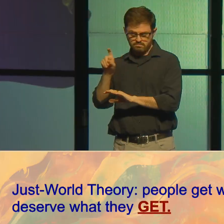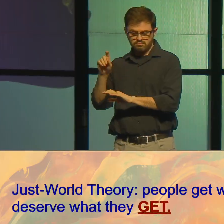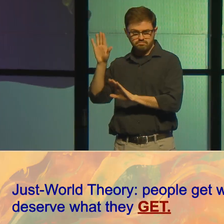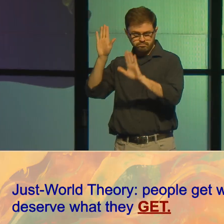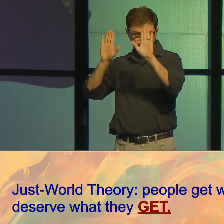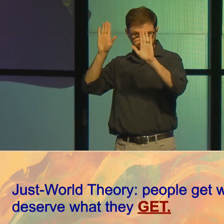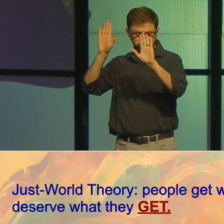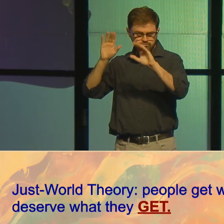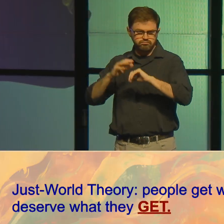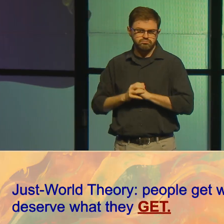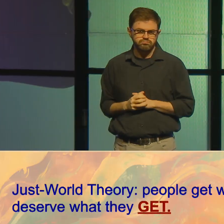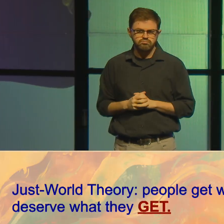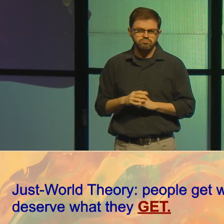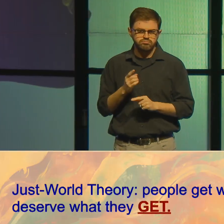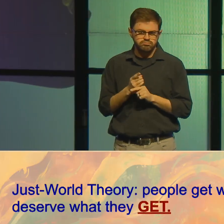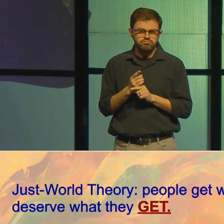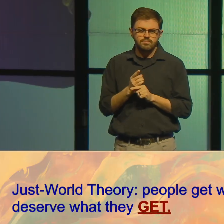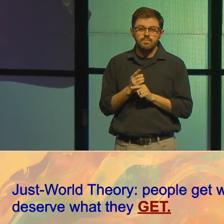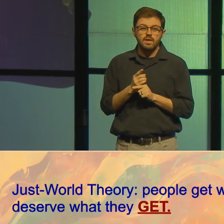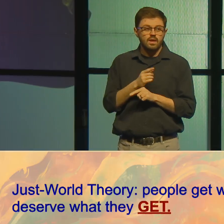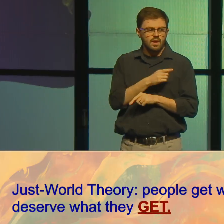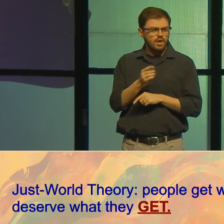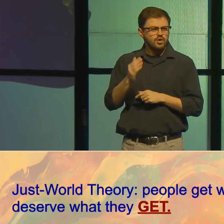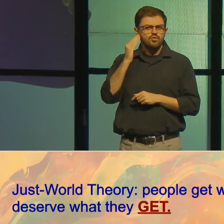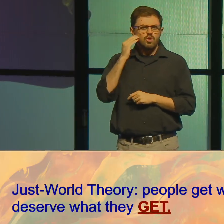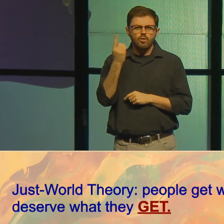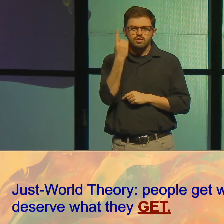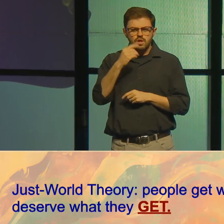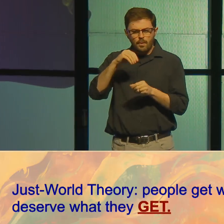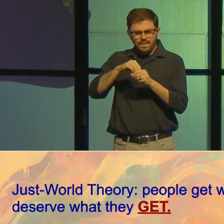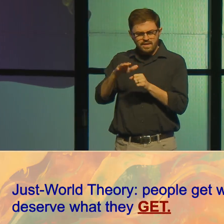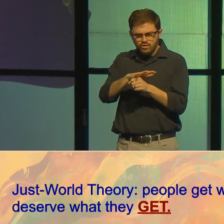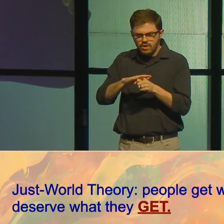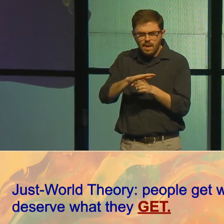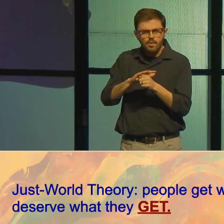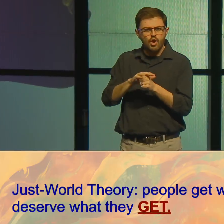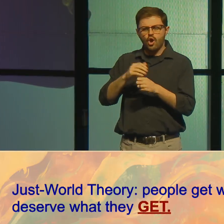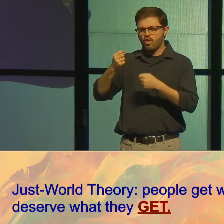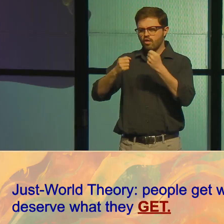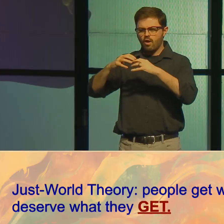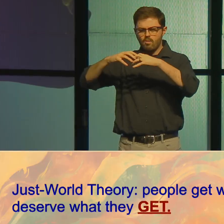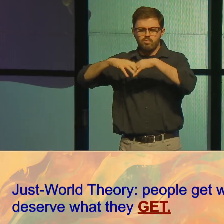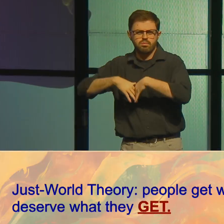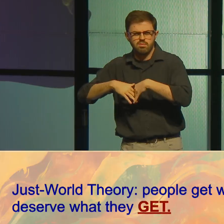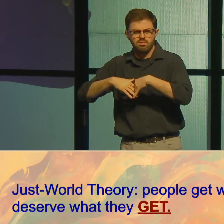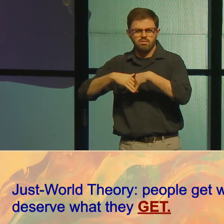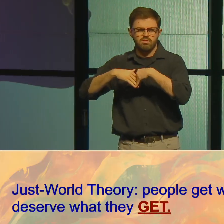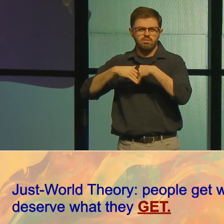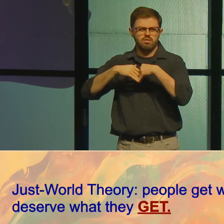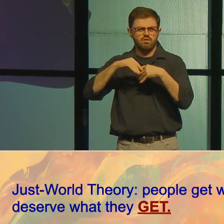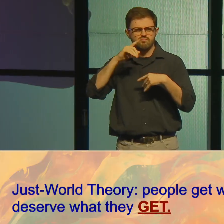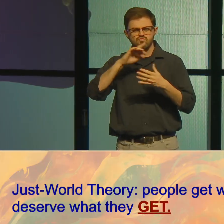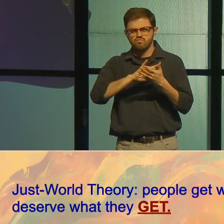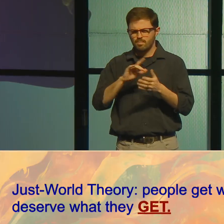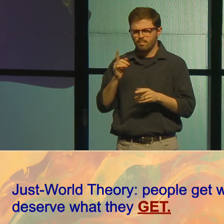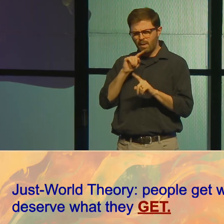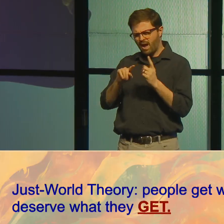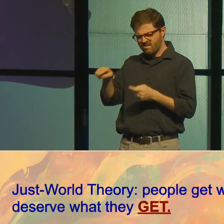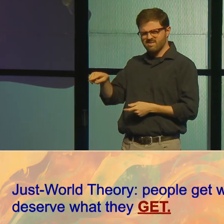Right? You know somebody in your neighborhood and their car breaks down and they're kind of a jerk and you're like, oh, you get what you